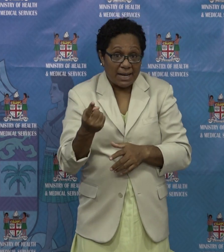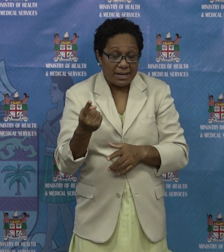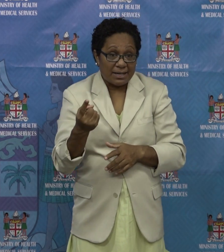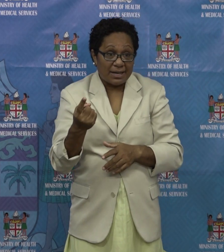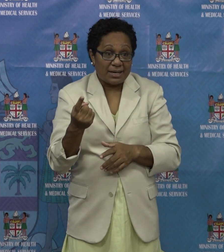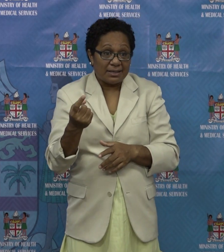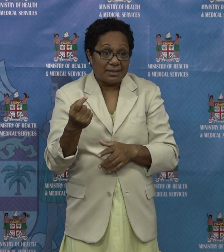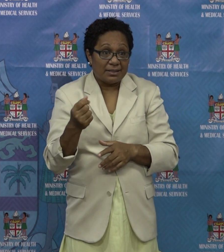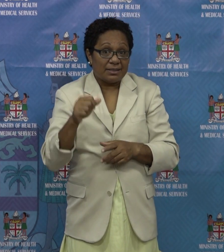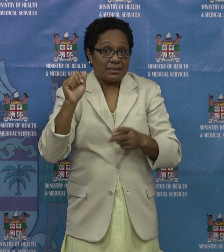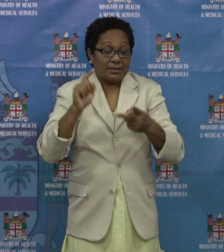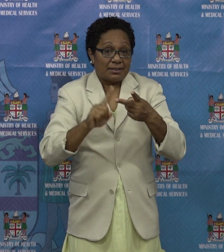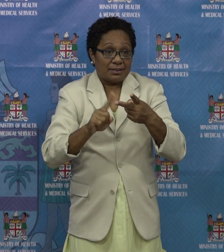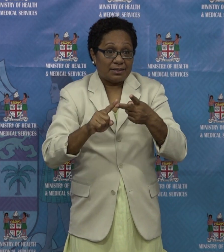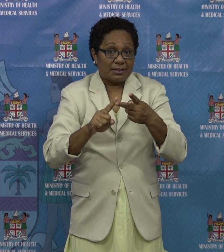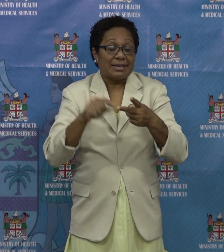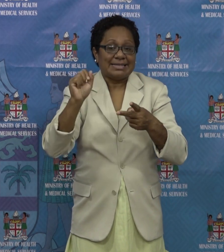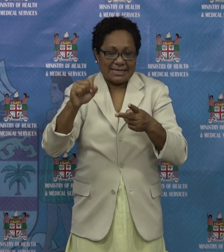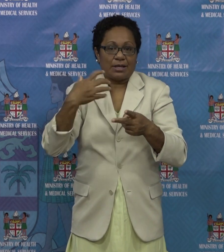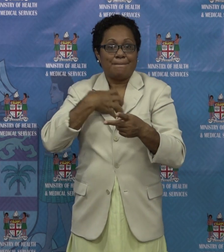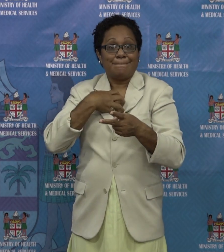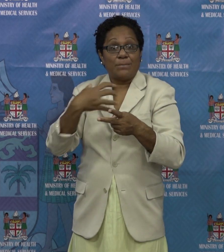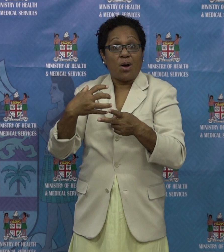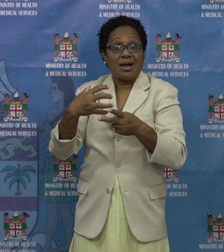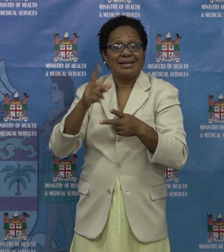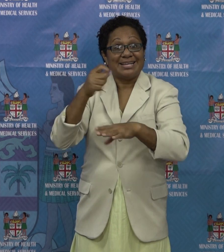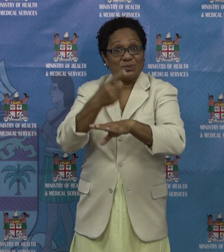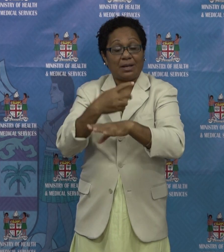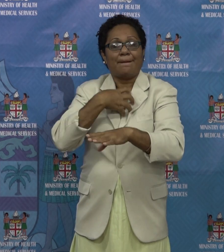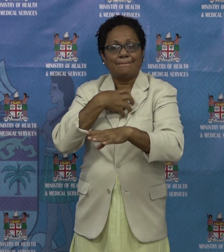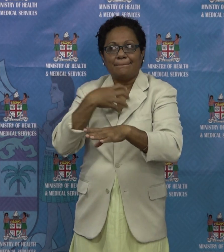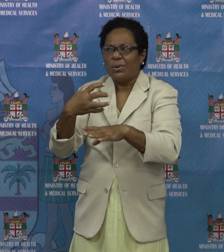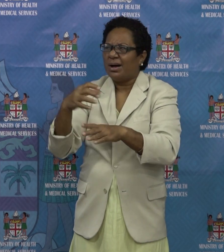test machines and consumables coming in very early next week.